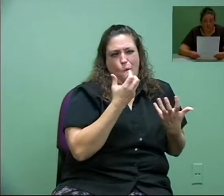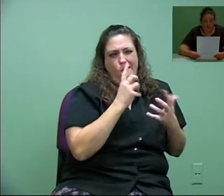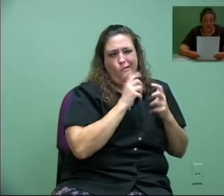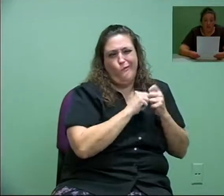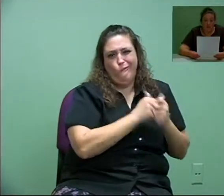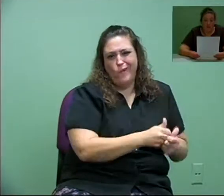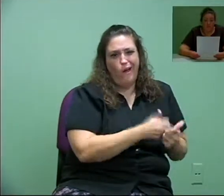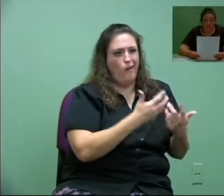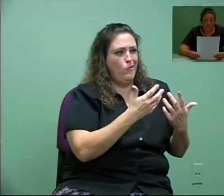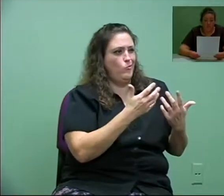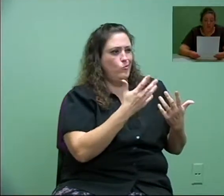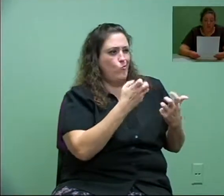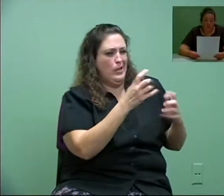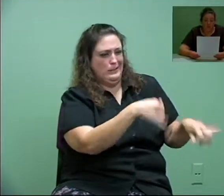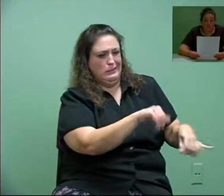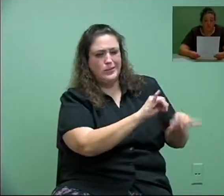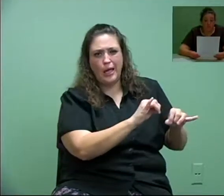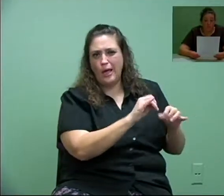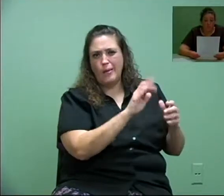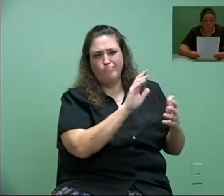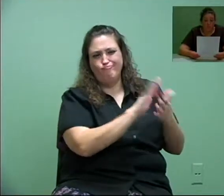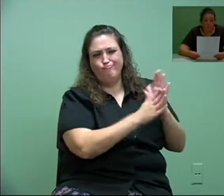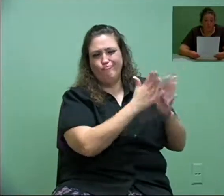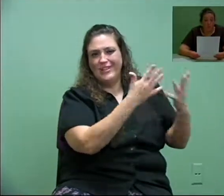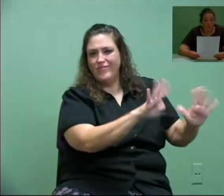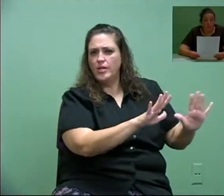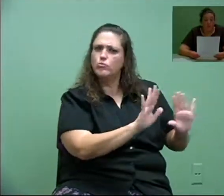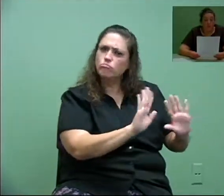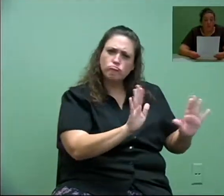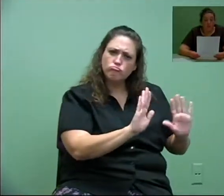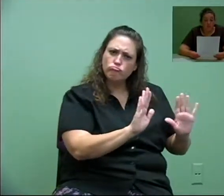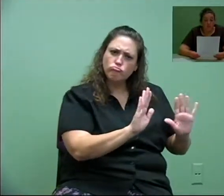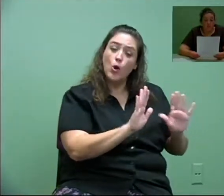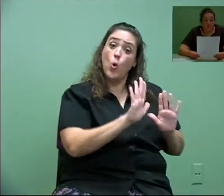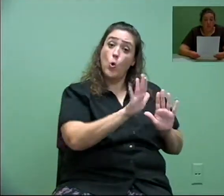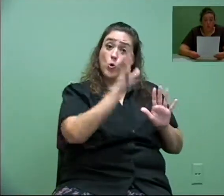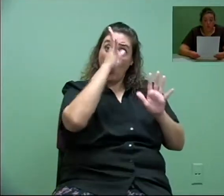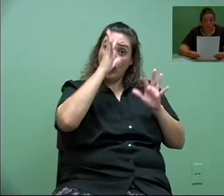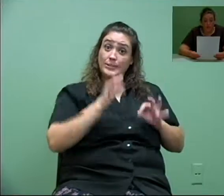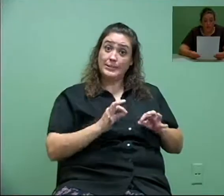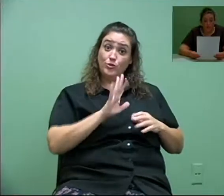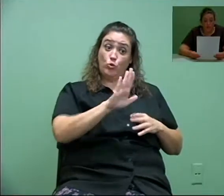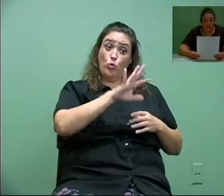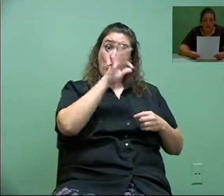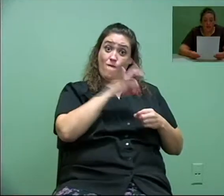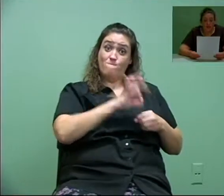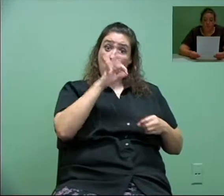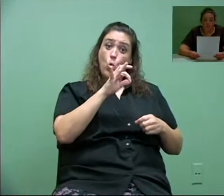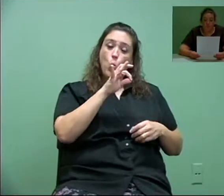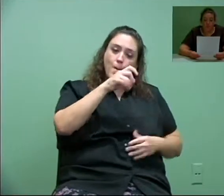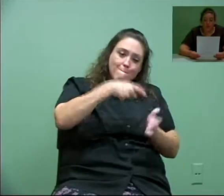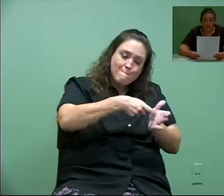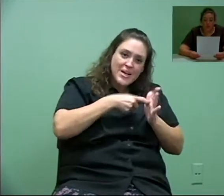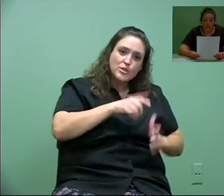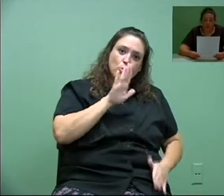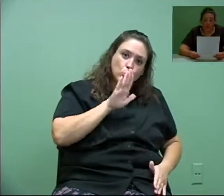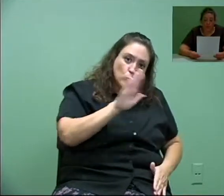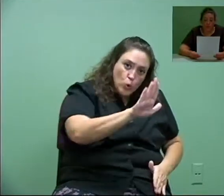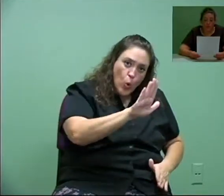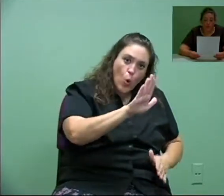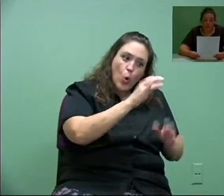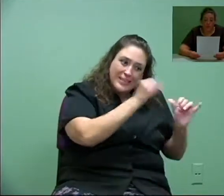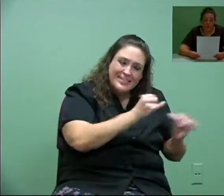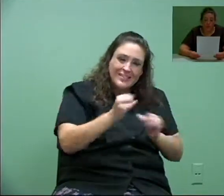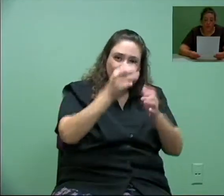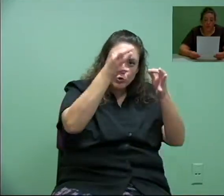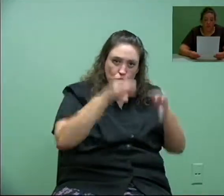with. In the end, your vote must be your own. Because this is a criminal case, every single juror